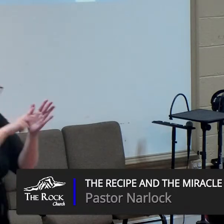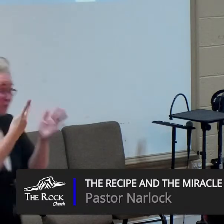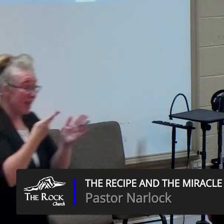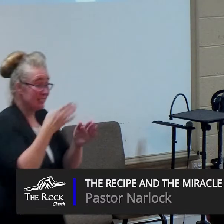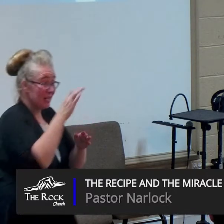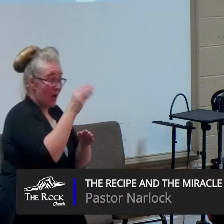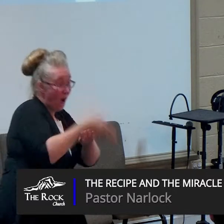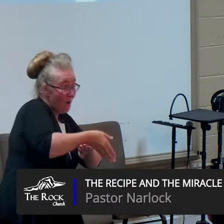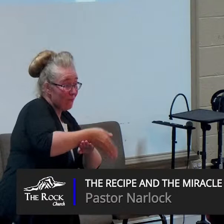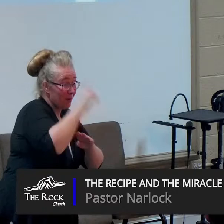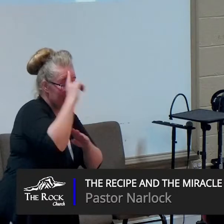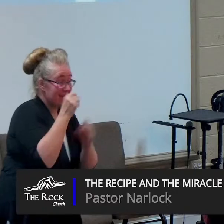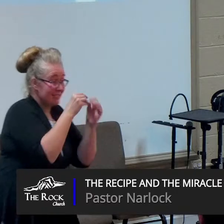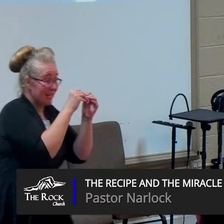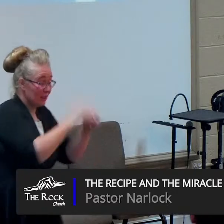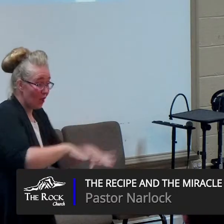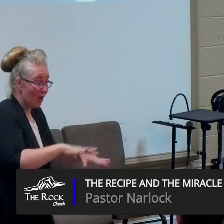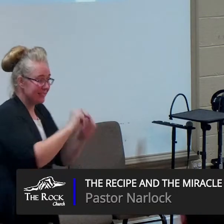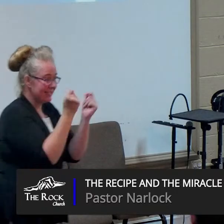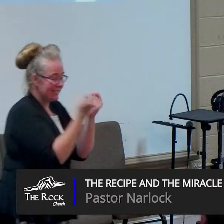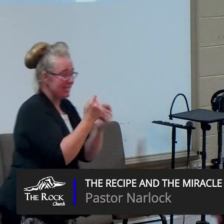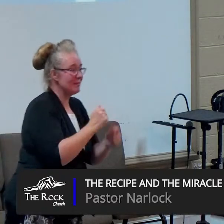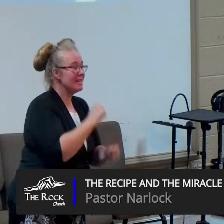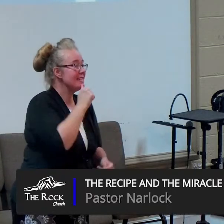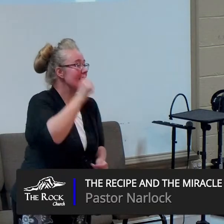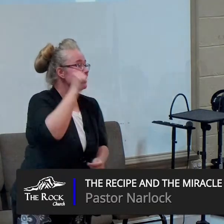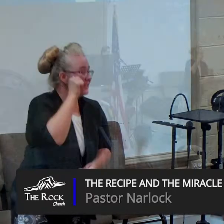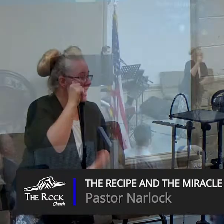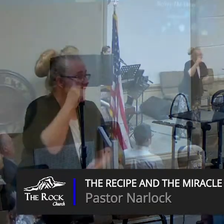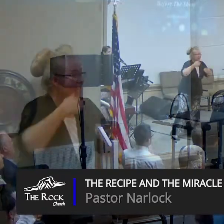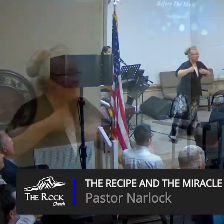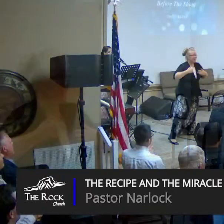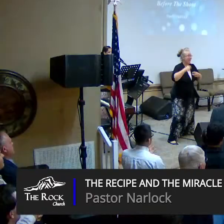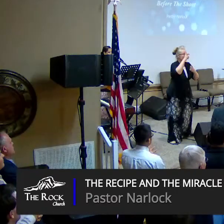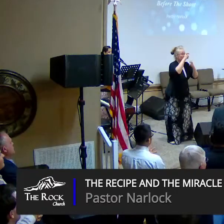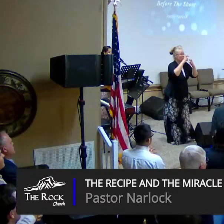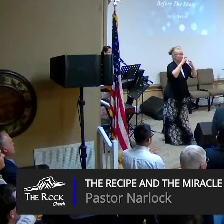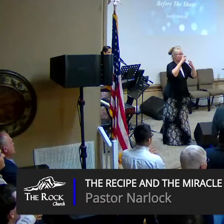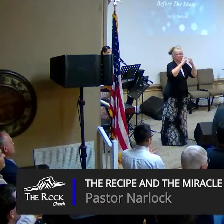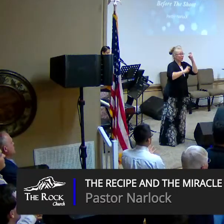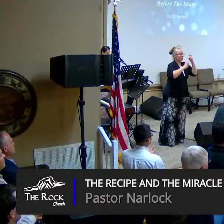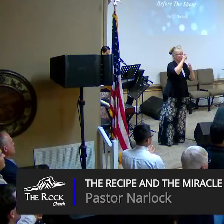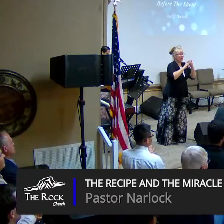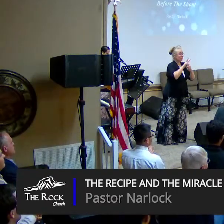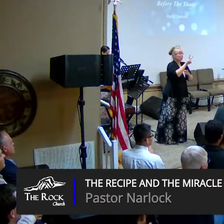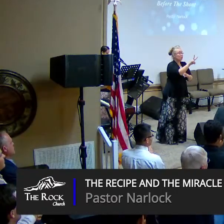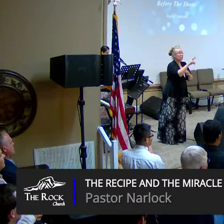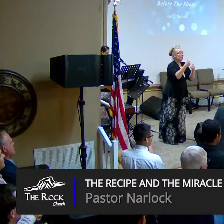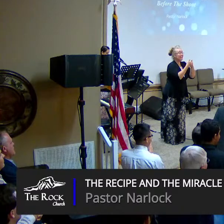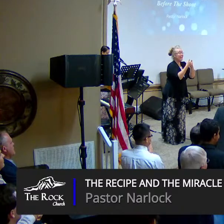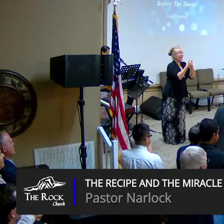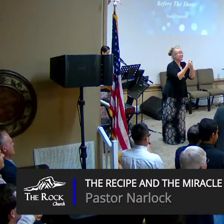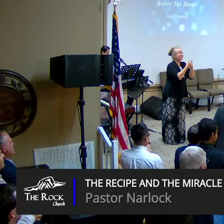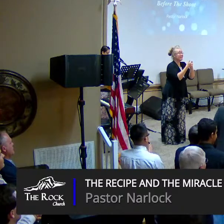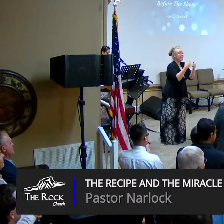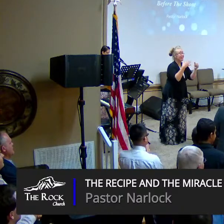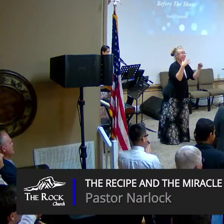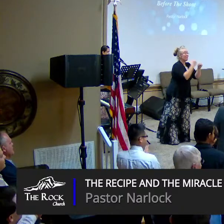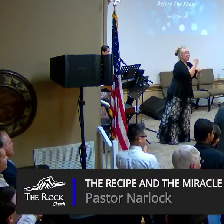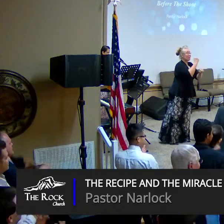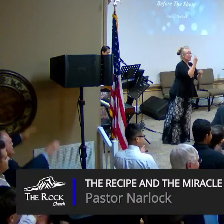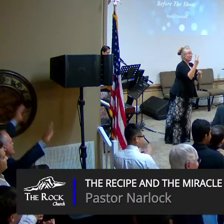because they lost to the team yesterday, and so they had to do two games against them to catch back up. They beat them twice.